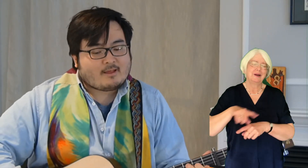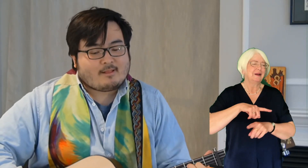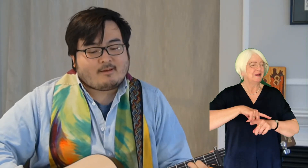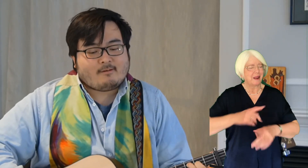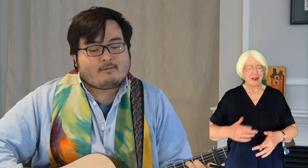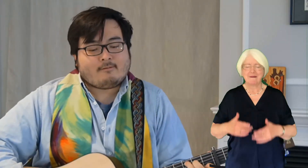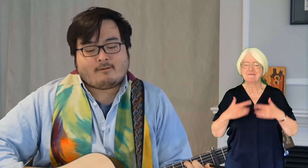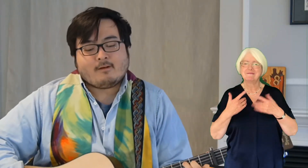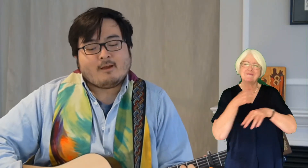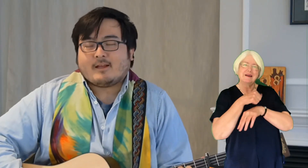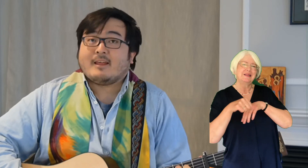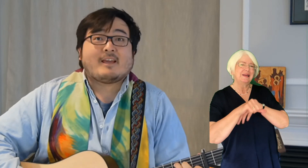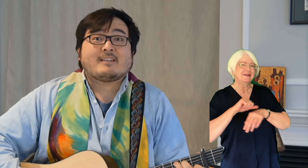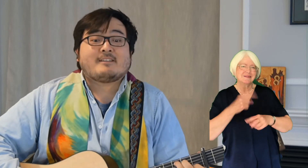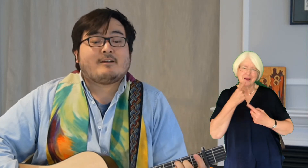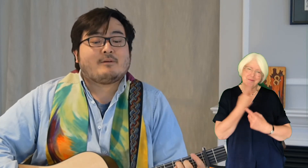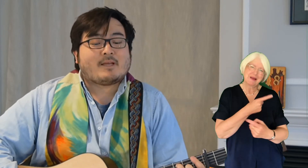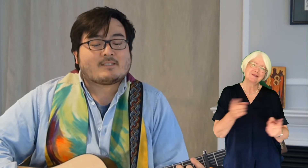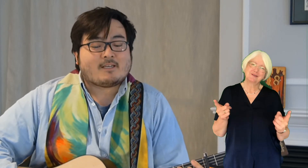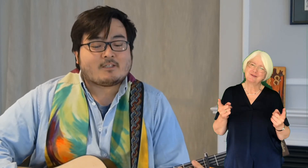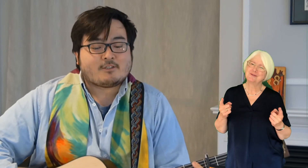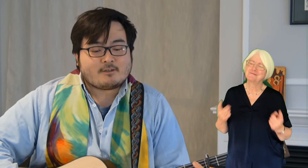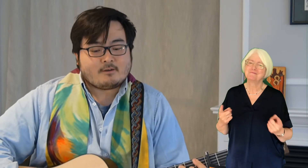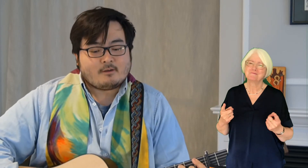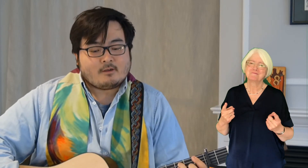We live the Easter